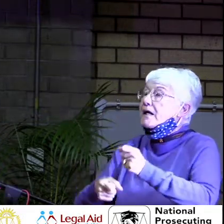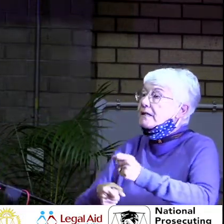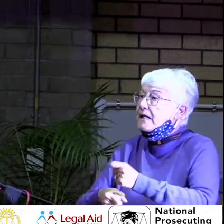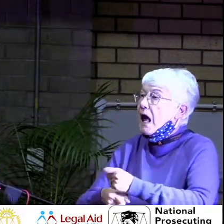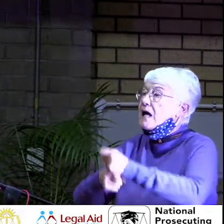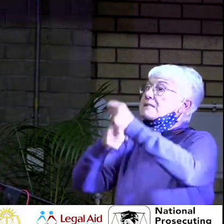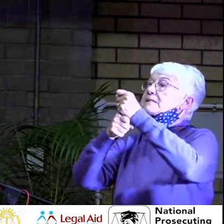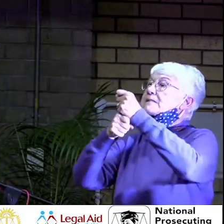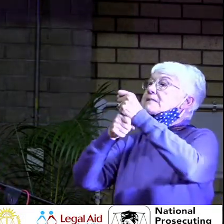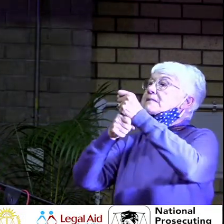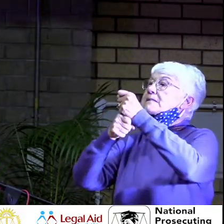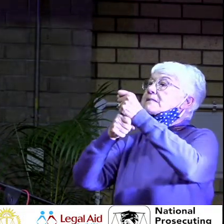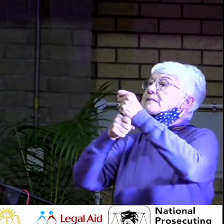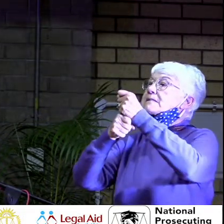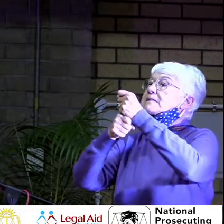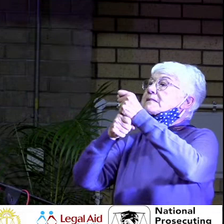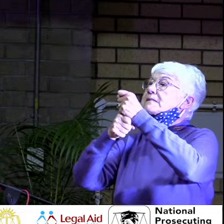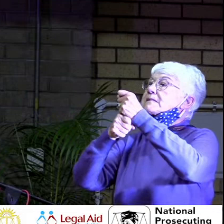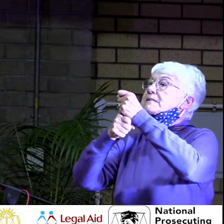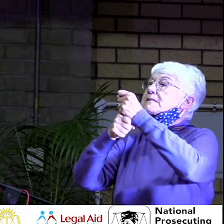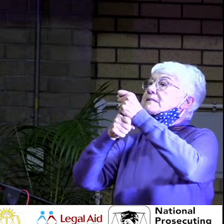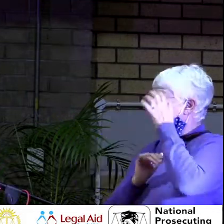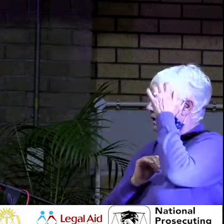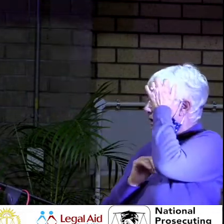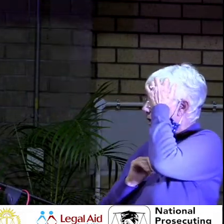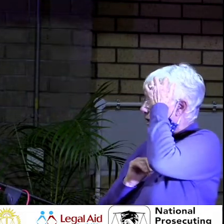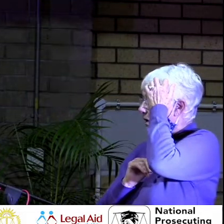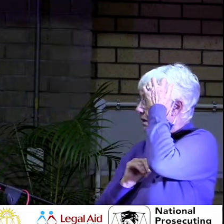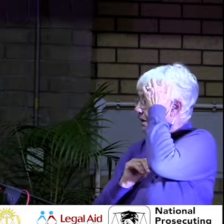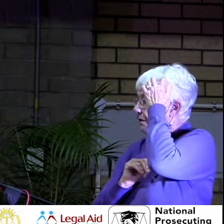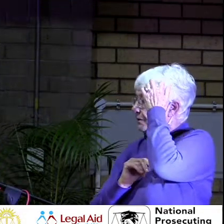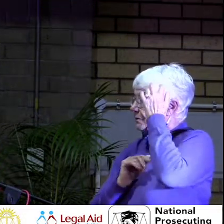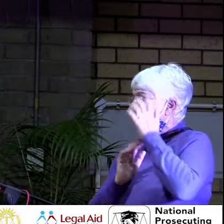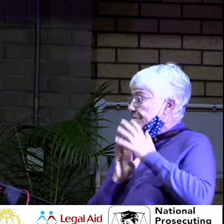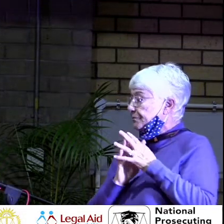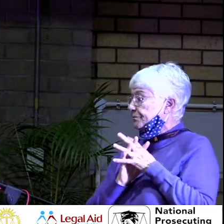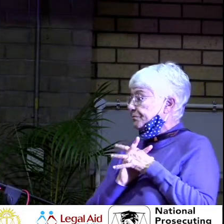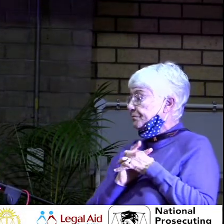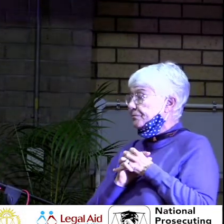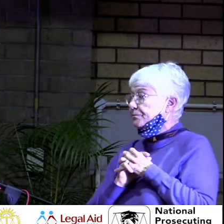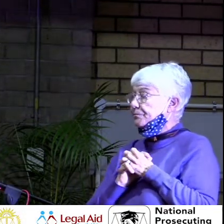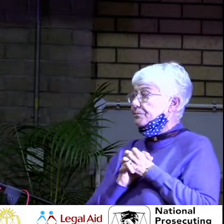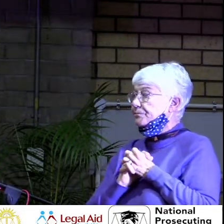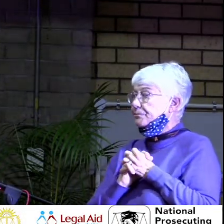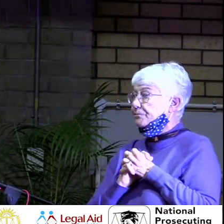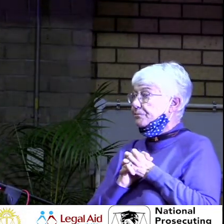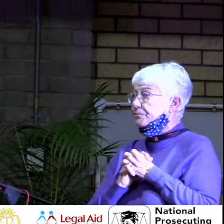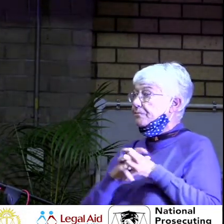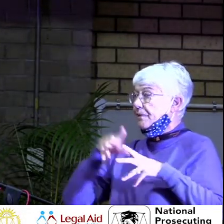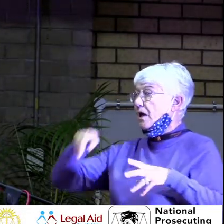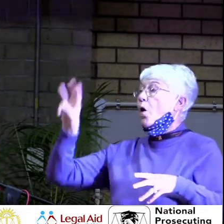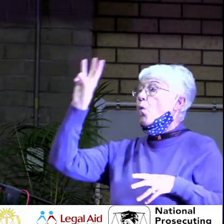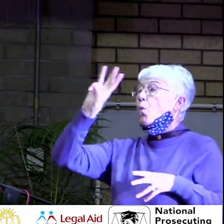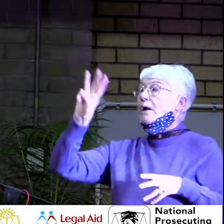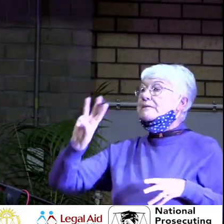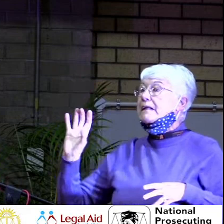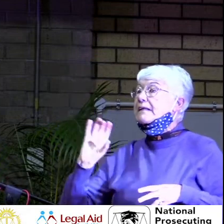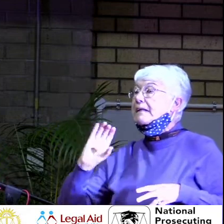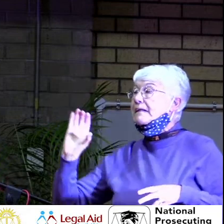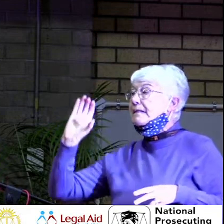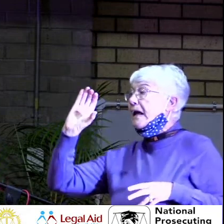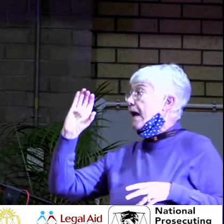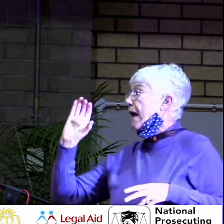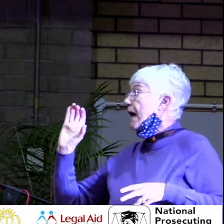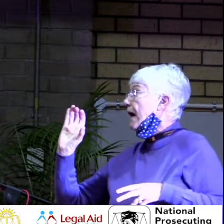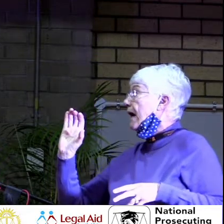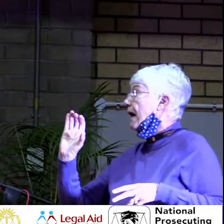Lastly, I think the Deputy Minister spoke about the conviction rate, but I would just like to say that in the Western Cape, because